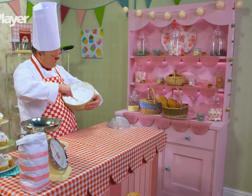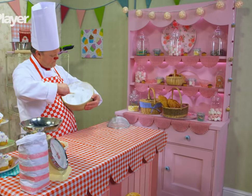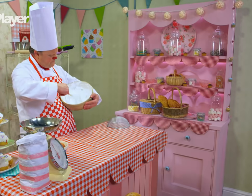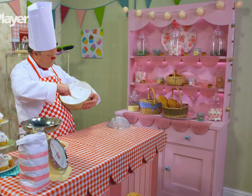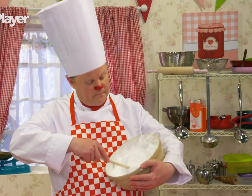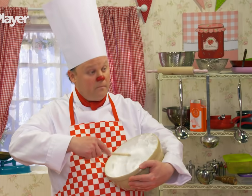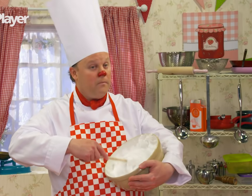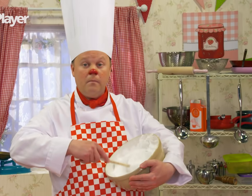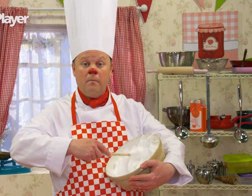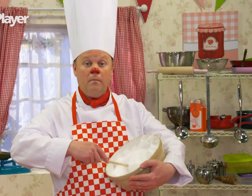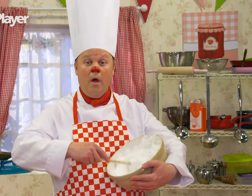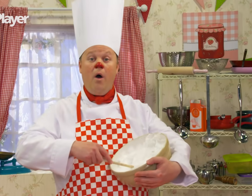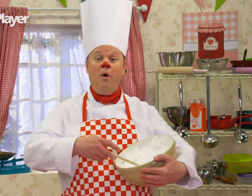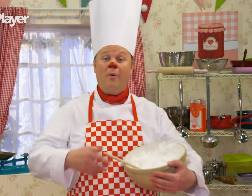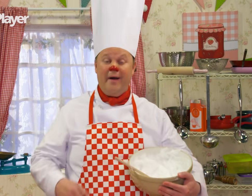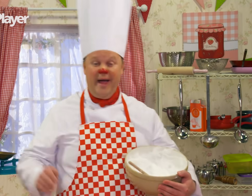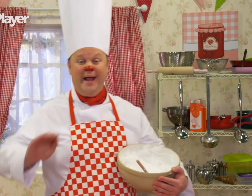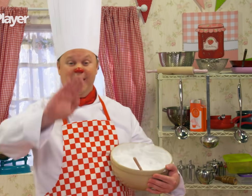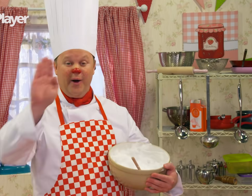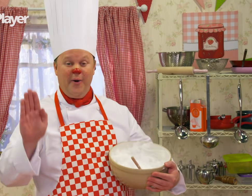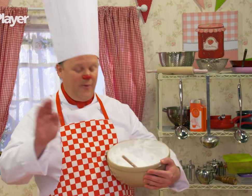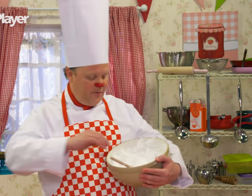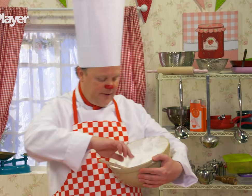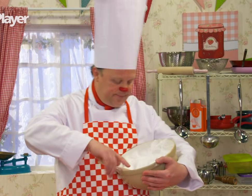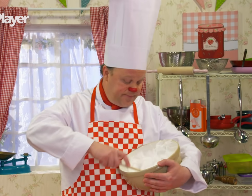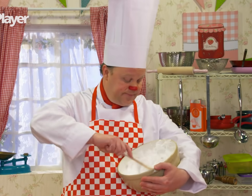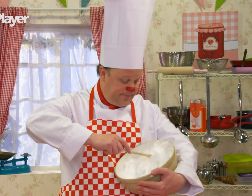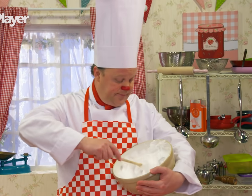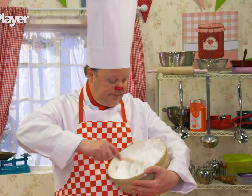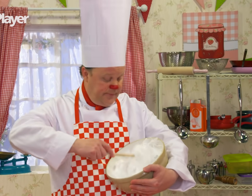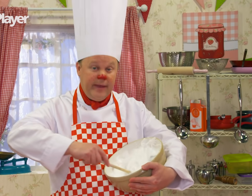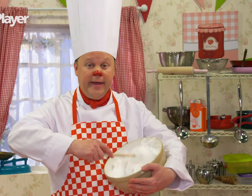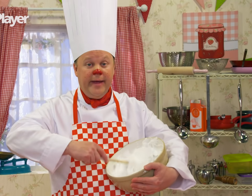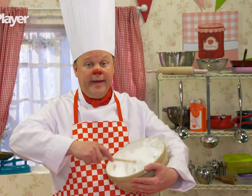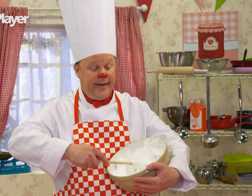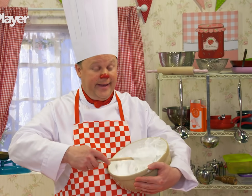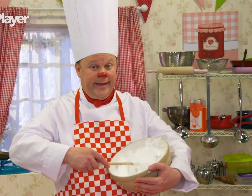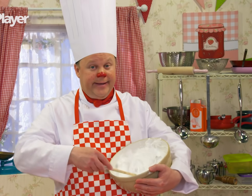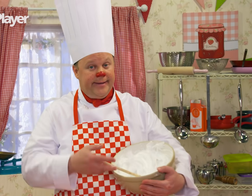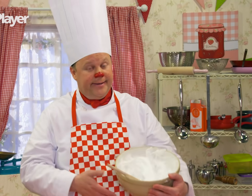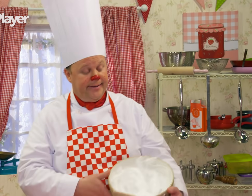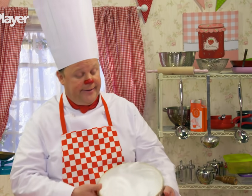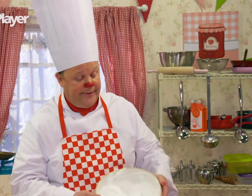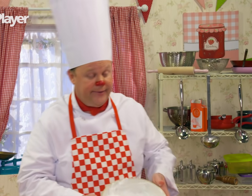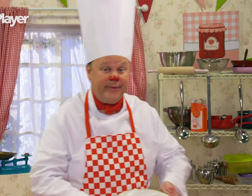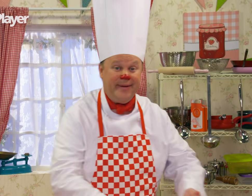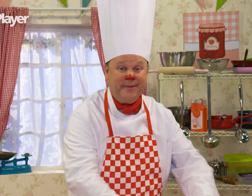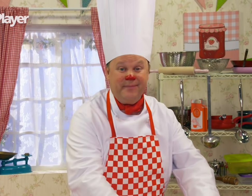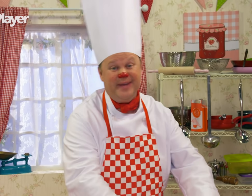Hello, Baker Tumble. Oh, hello. Are you okay, Baker Tumble?